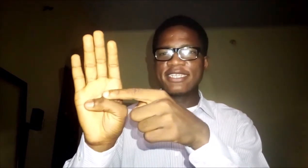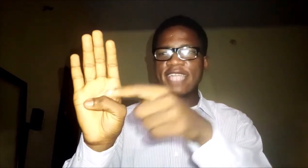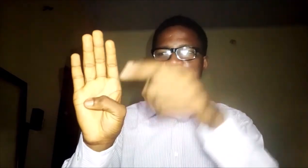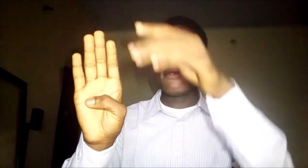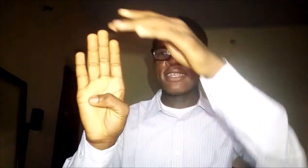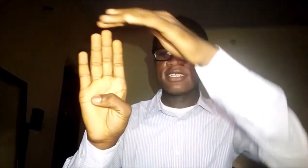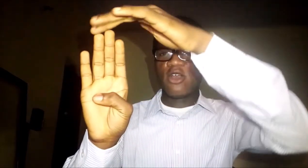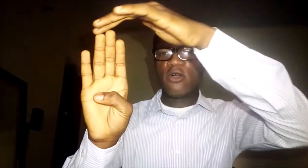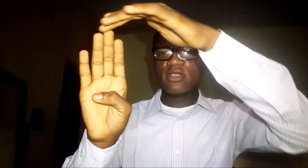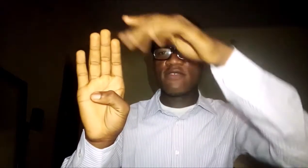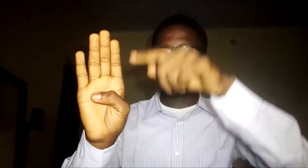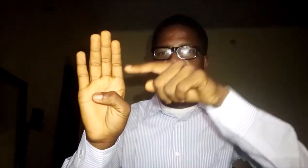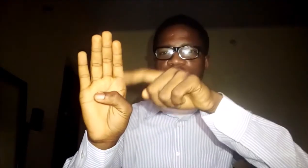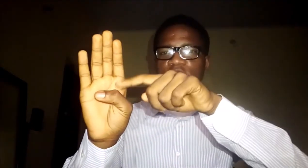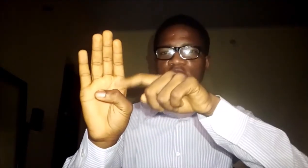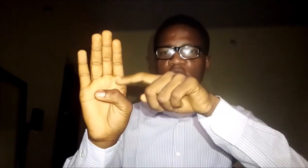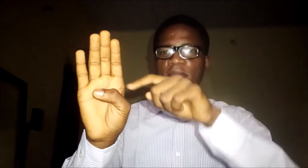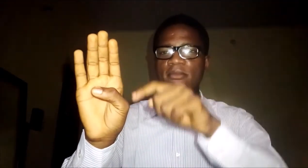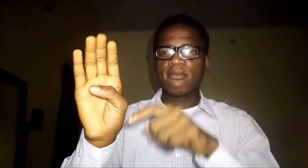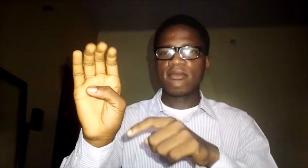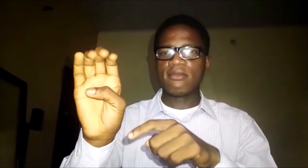time rest all these fingers on the thumb.